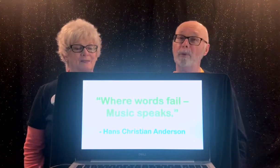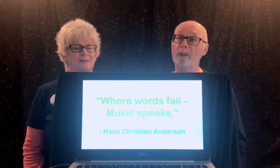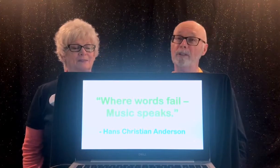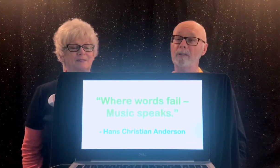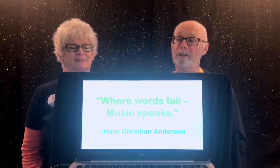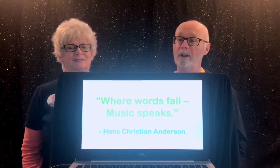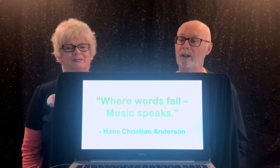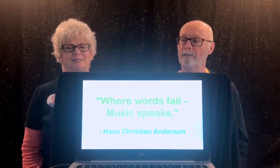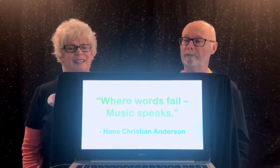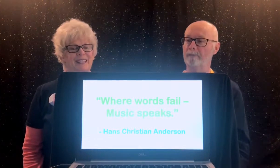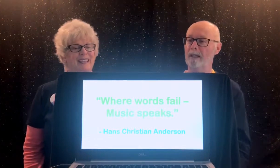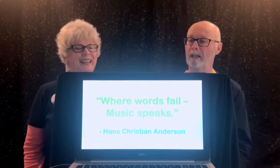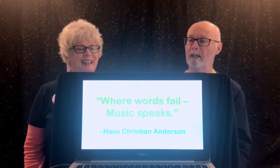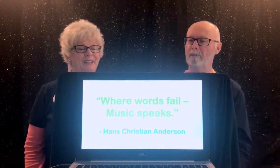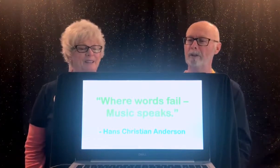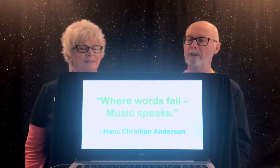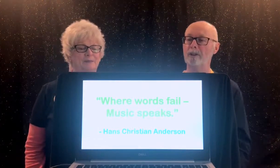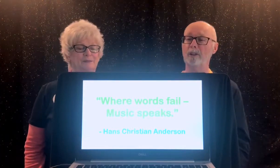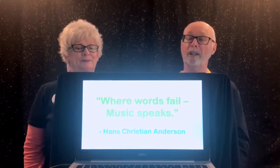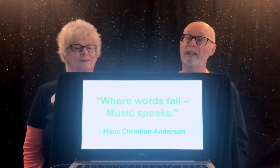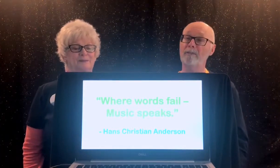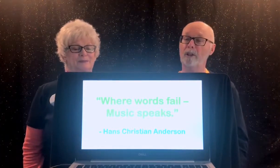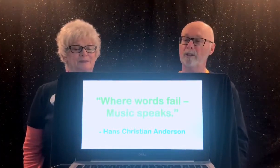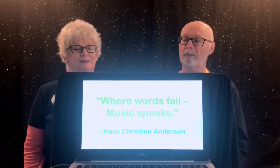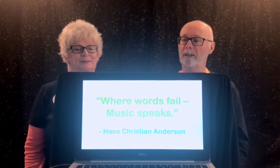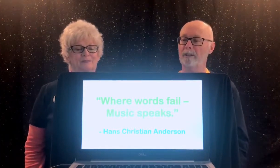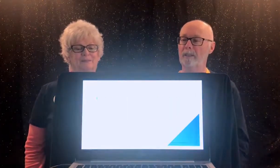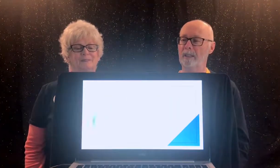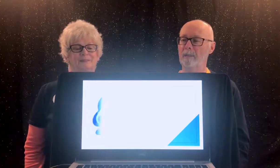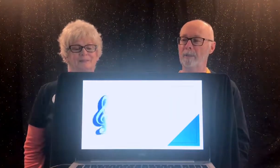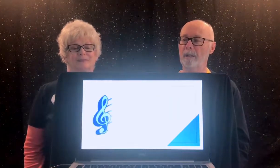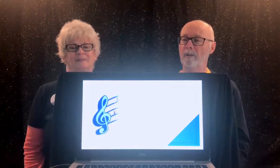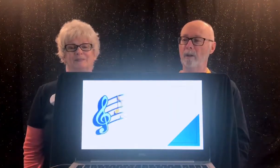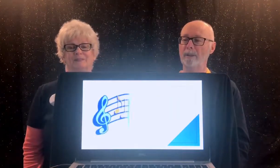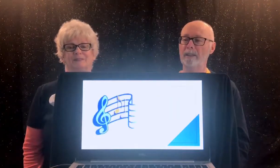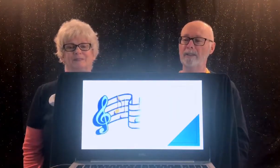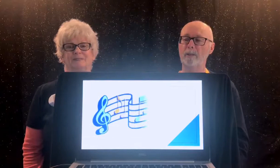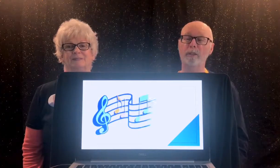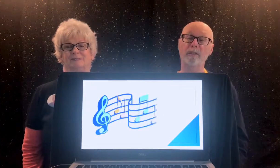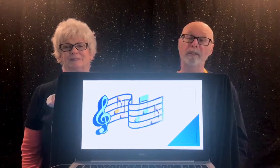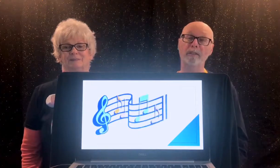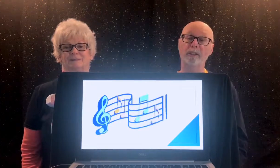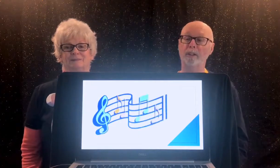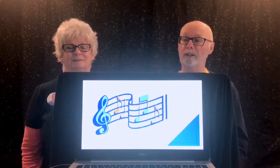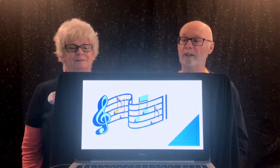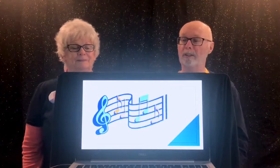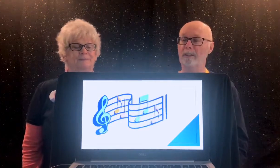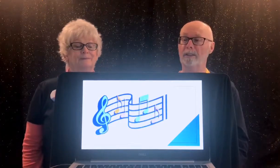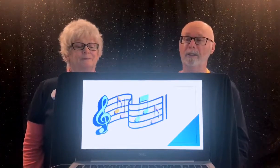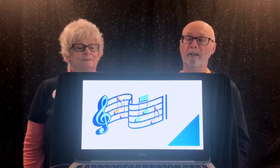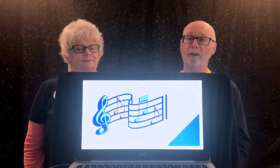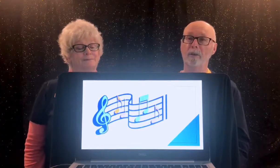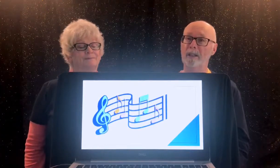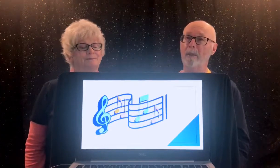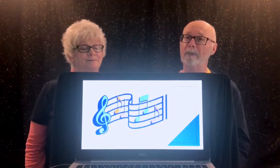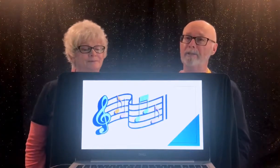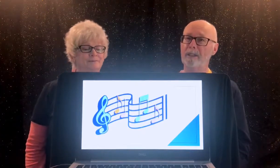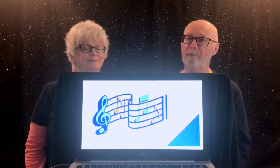words of the song. Yeah. Music should lift our spirits, but only listen to music that's encouraging with an uplifting